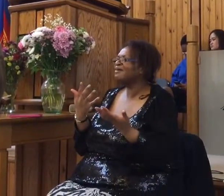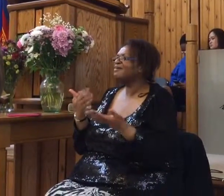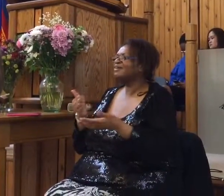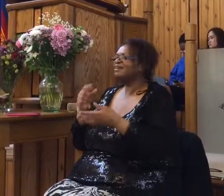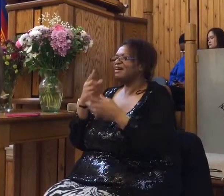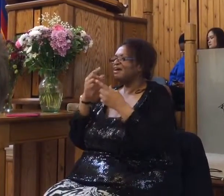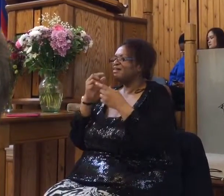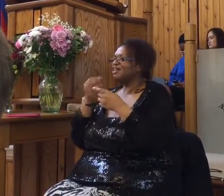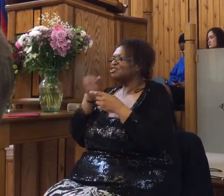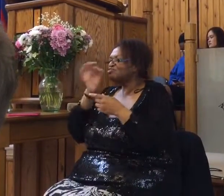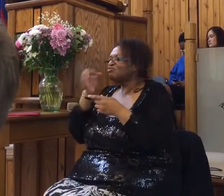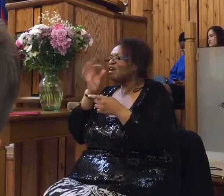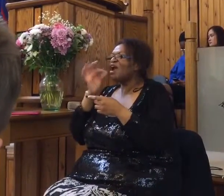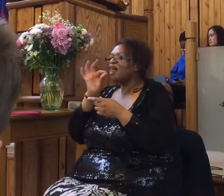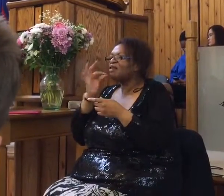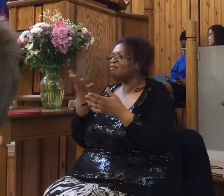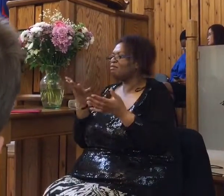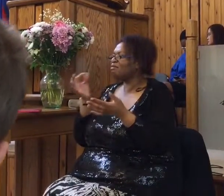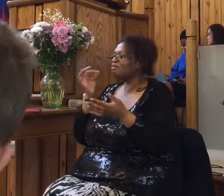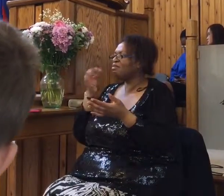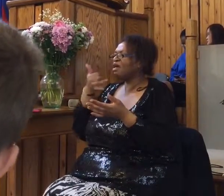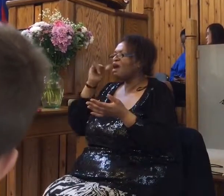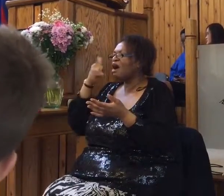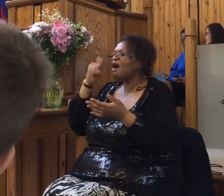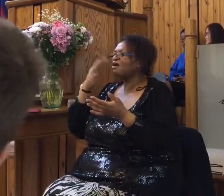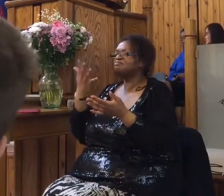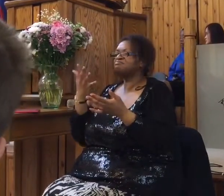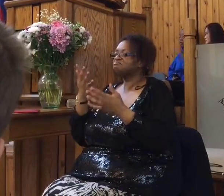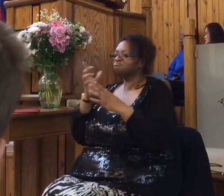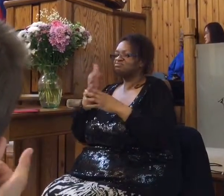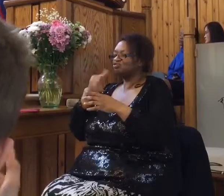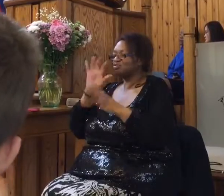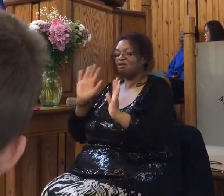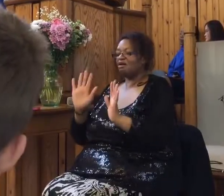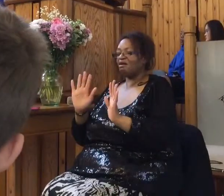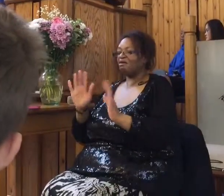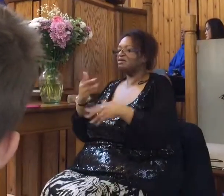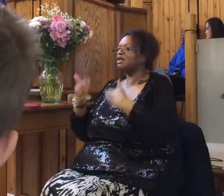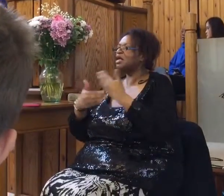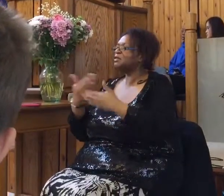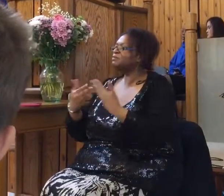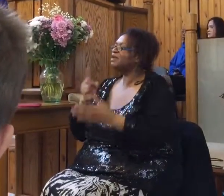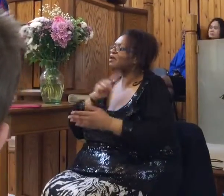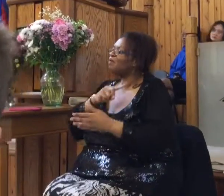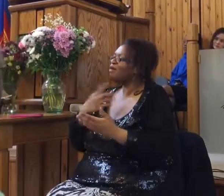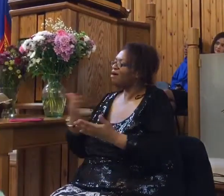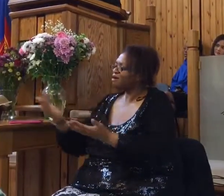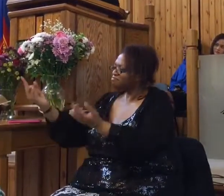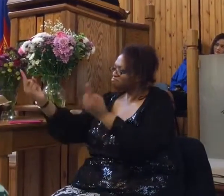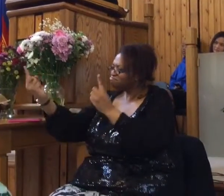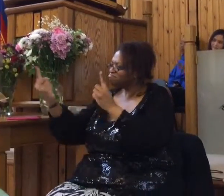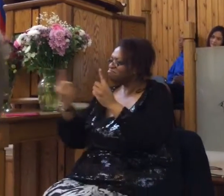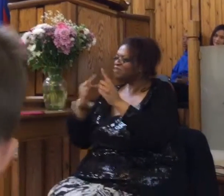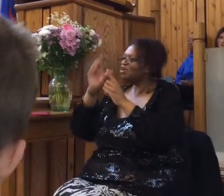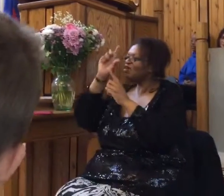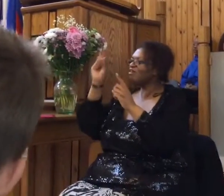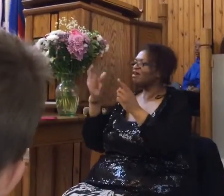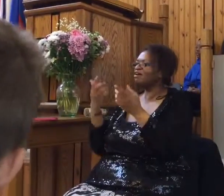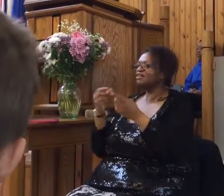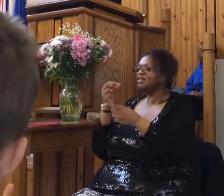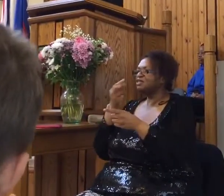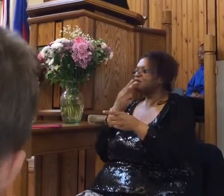Why do you not drink alcohol? You explain to them, and then you draw them to Christ. Why do you